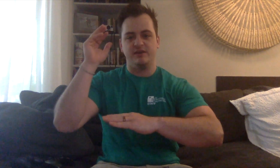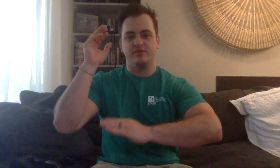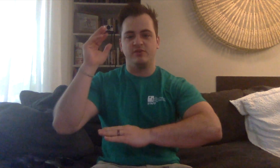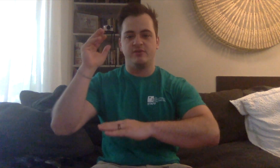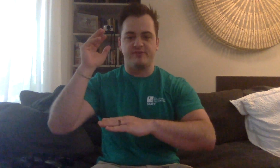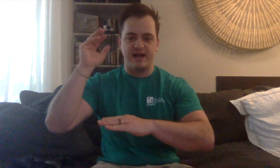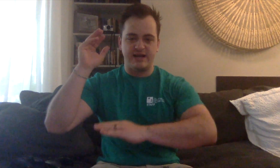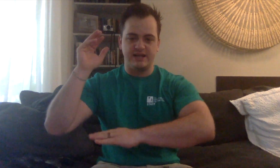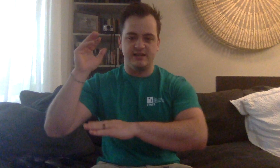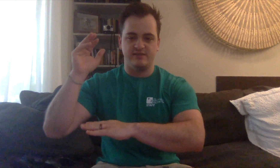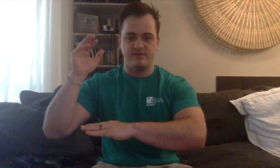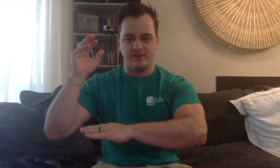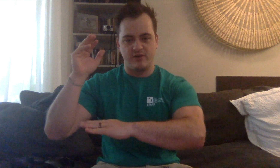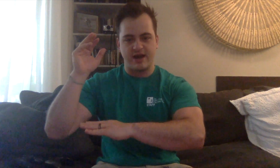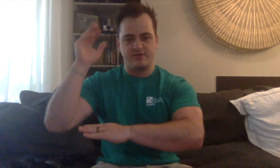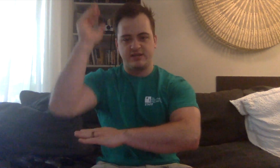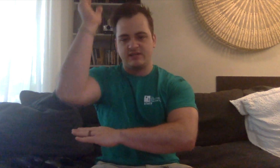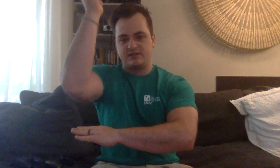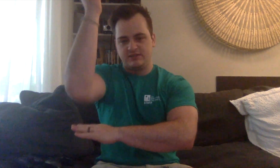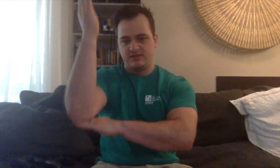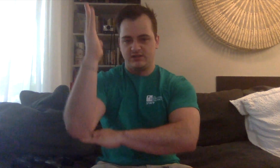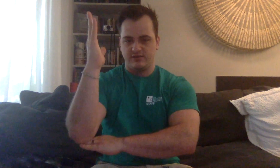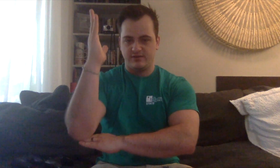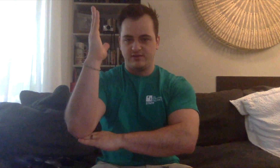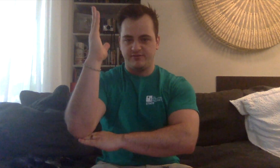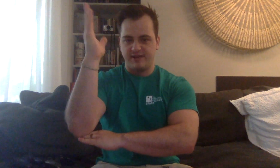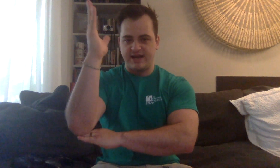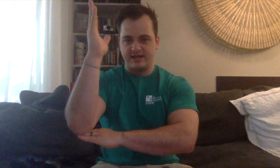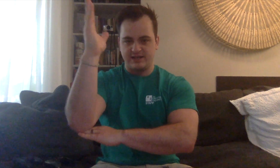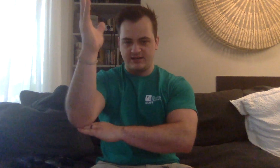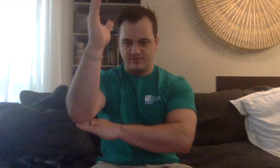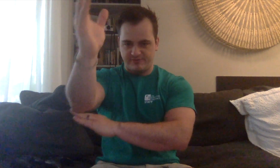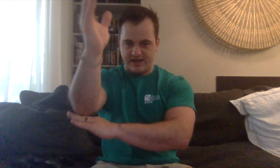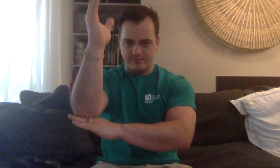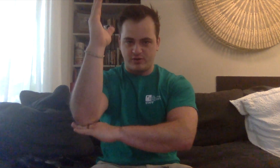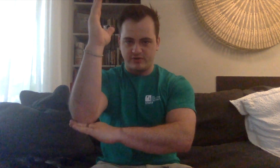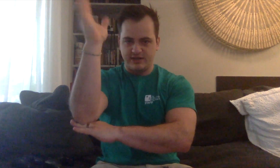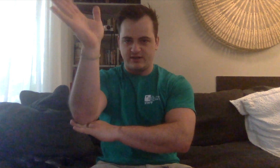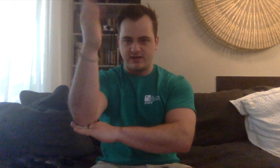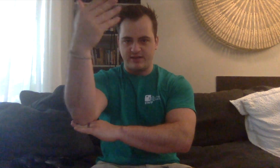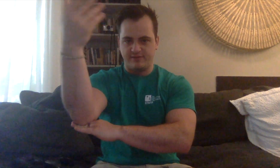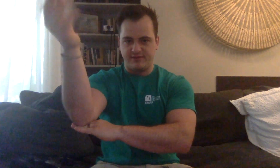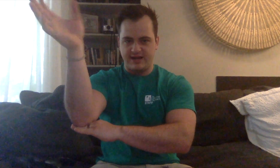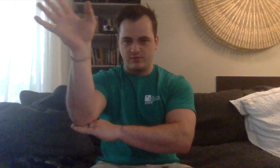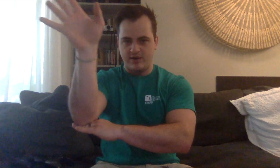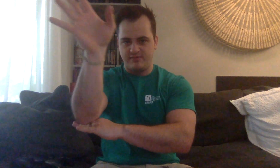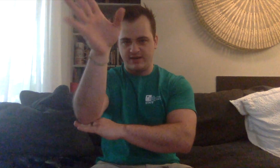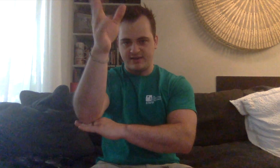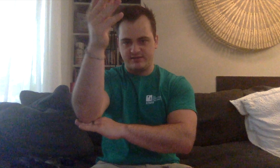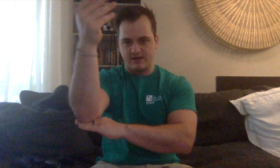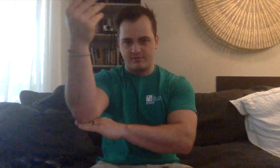to the flag, it's the ground here, the flagpole here, and the flag waving at the top there.